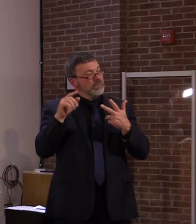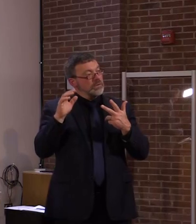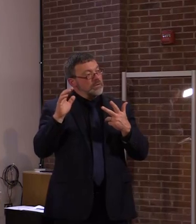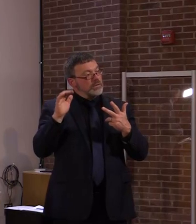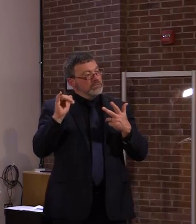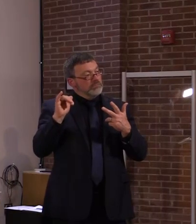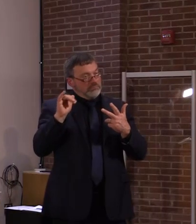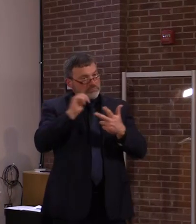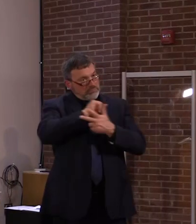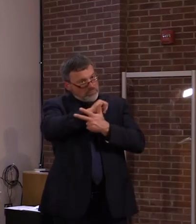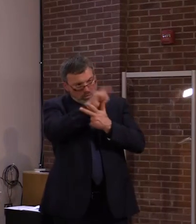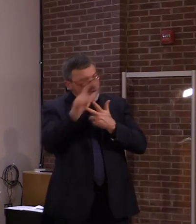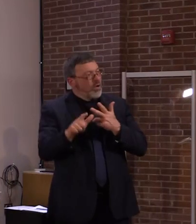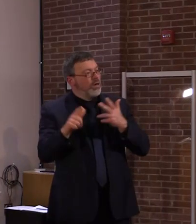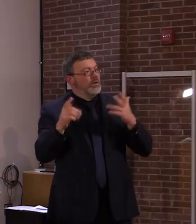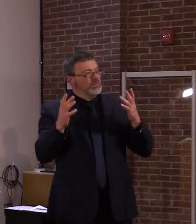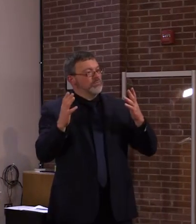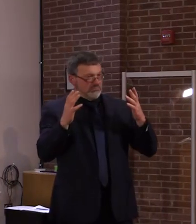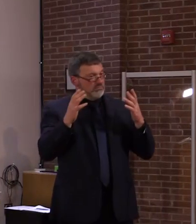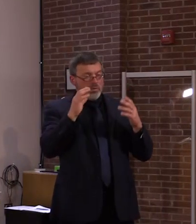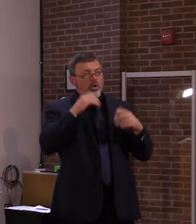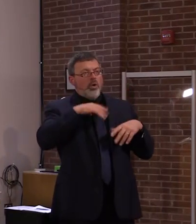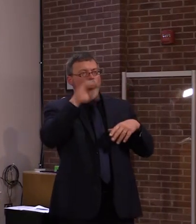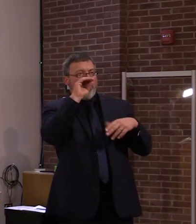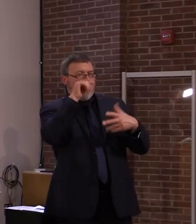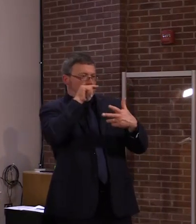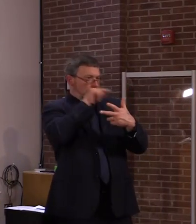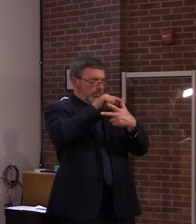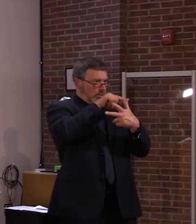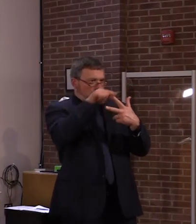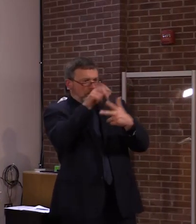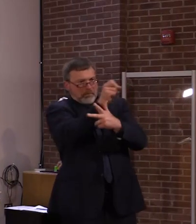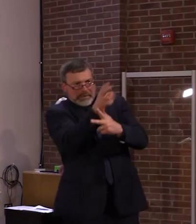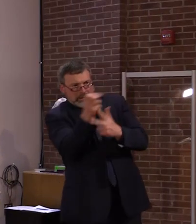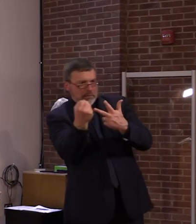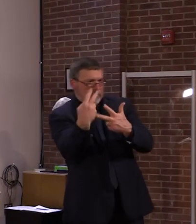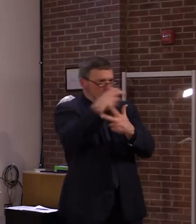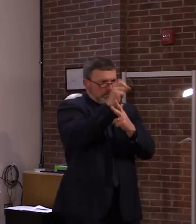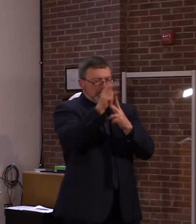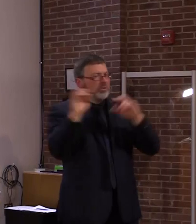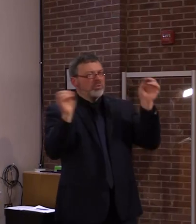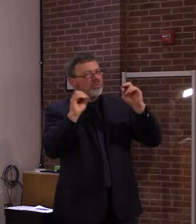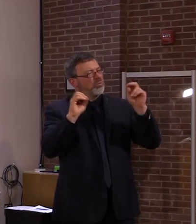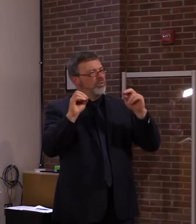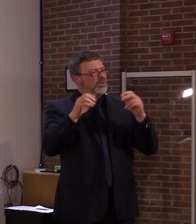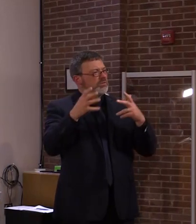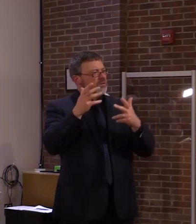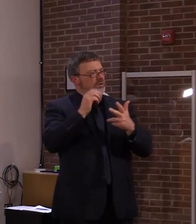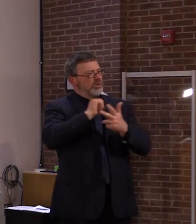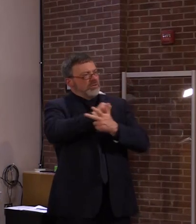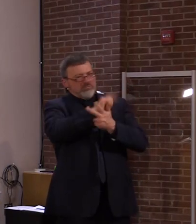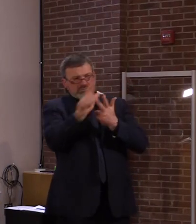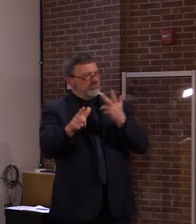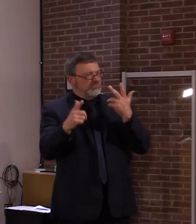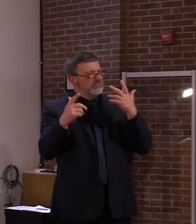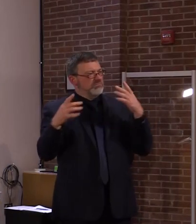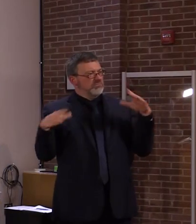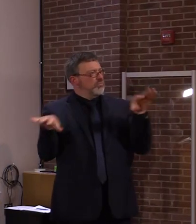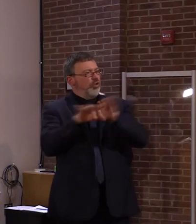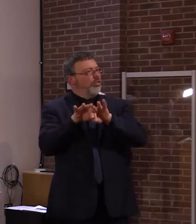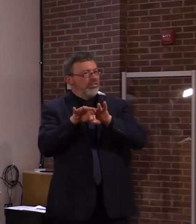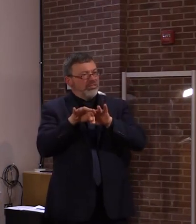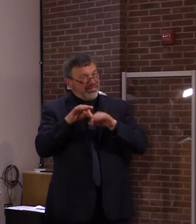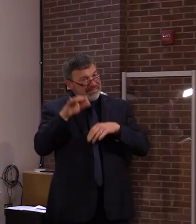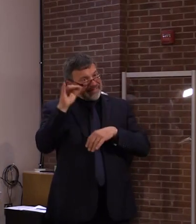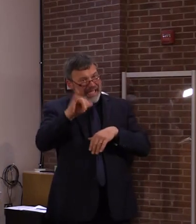effective strategy for improving the immune status of everybody in the population. So I think it's going to be a moot point